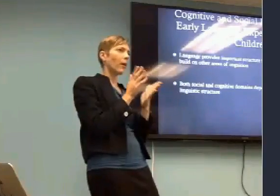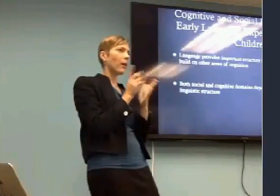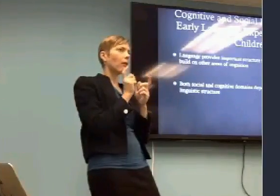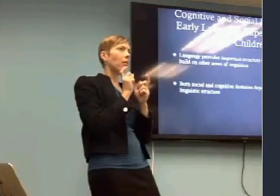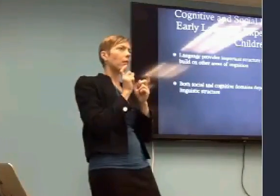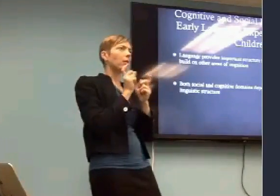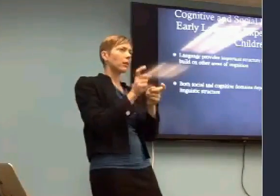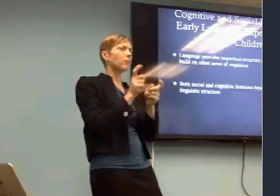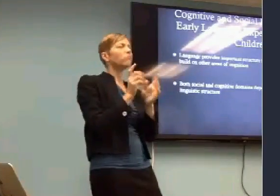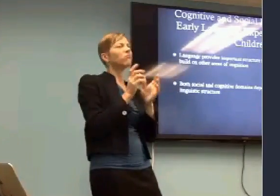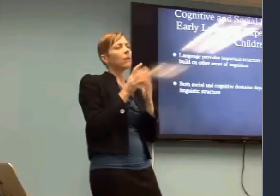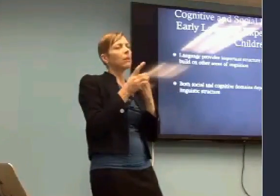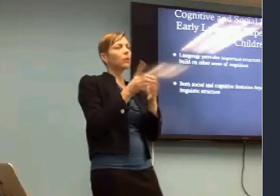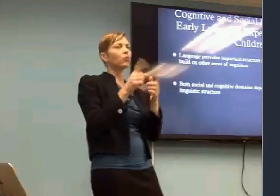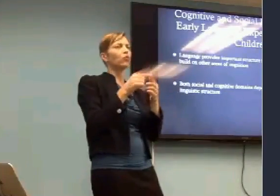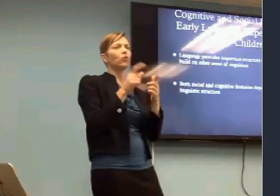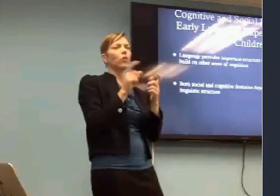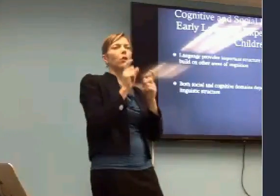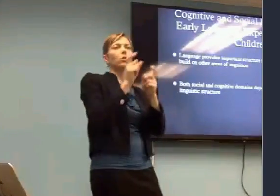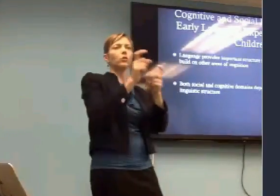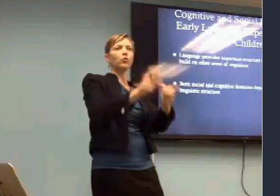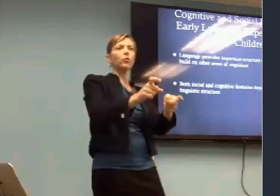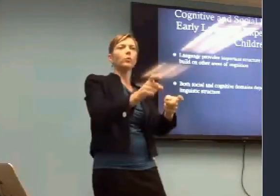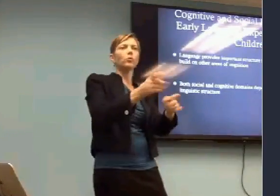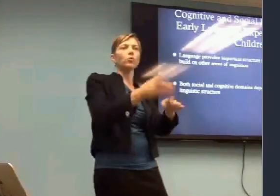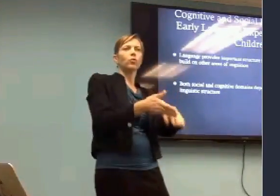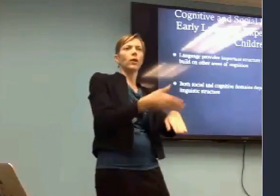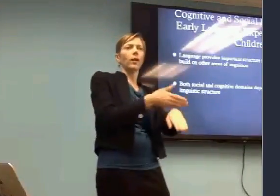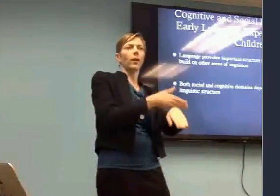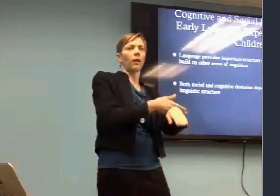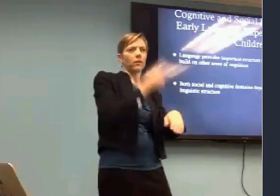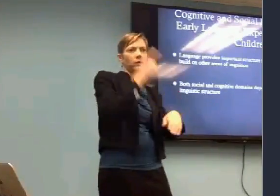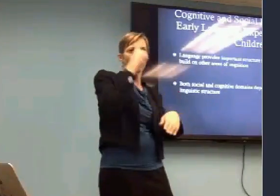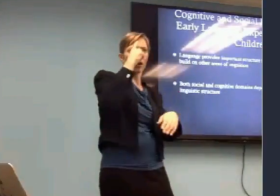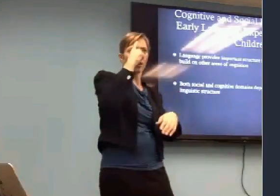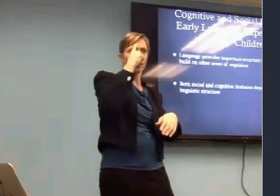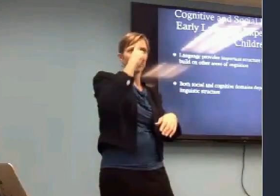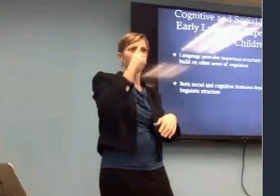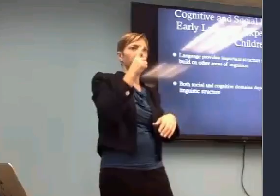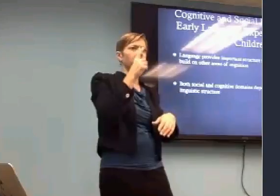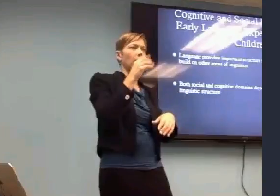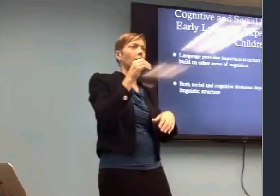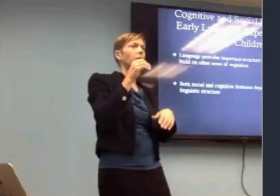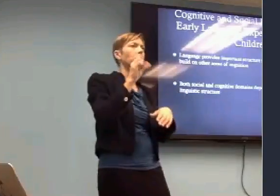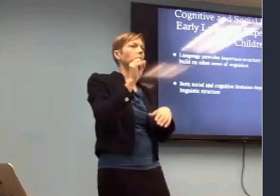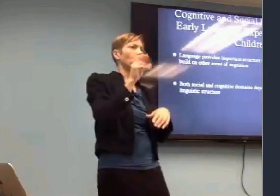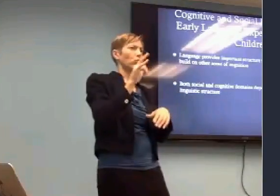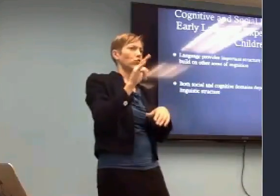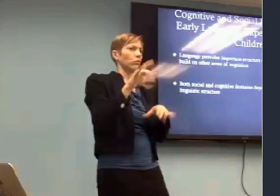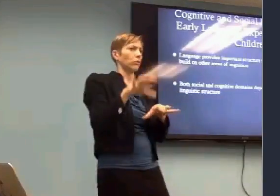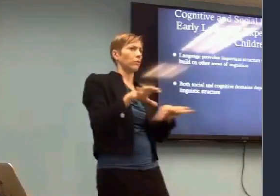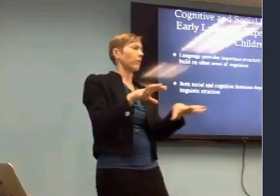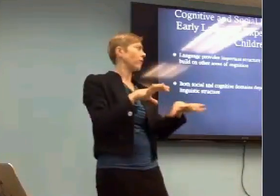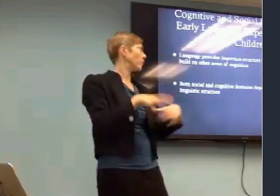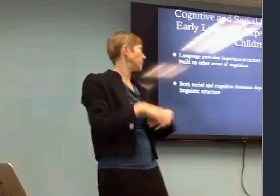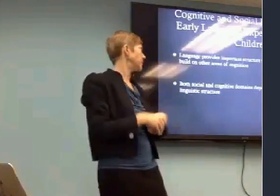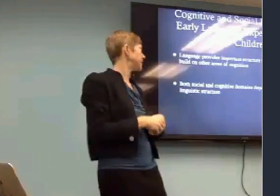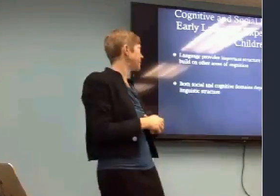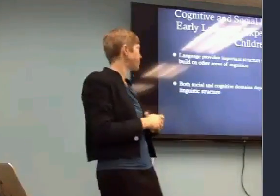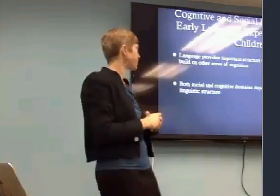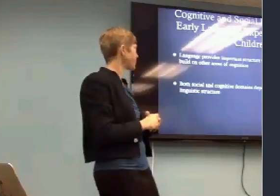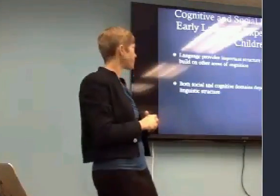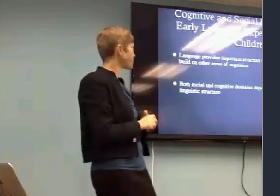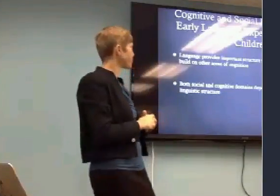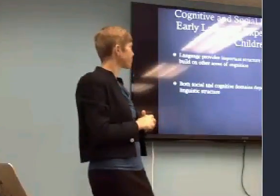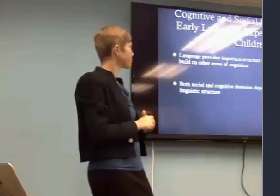indicates that specific language structures will contribute to enhanced cognitive and social